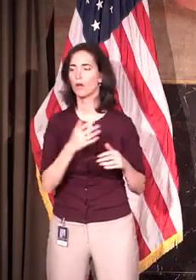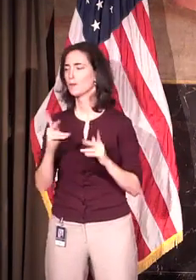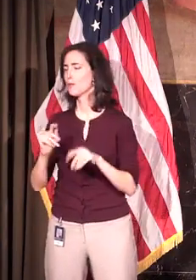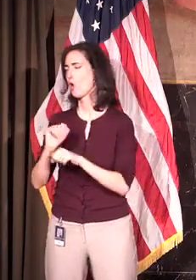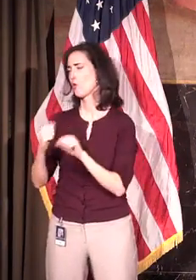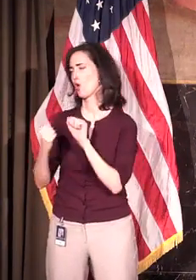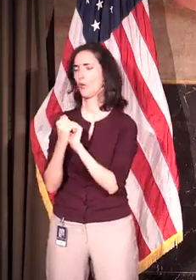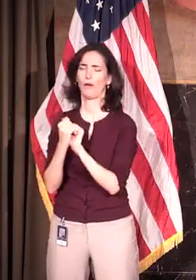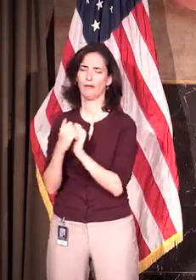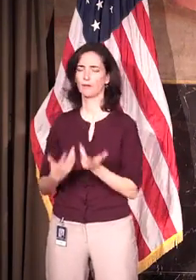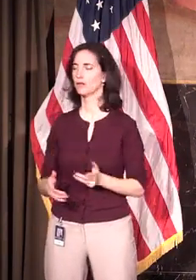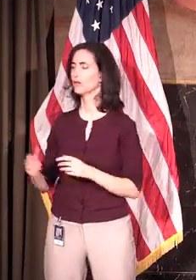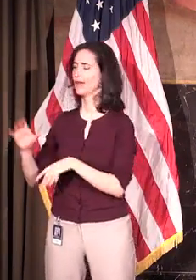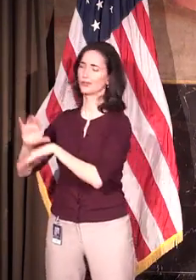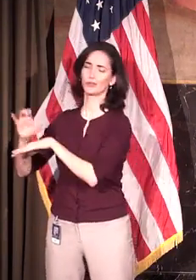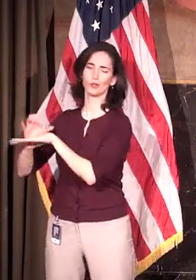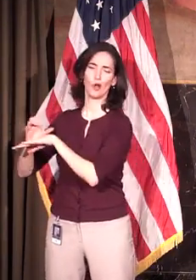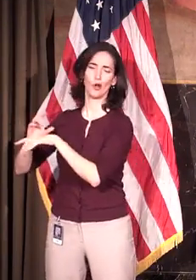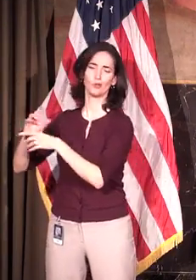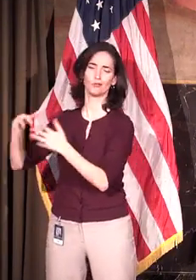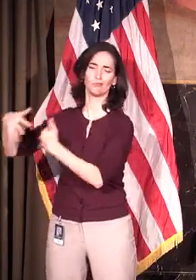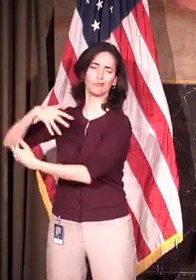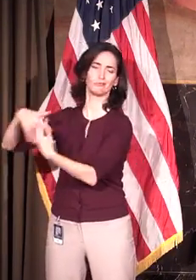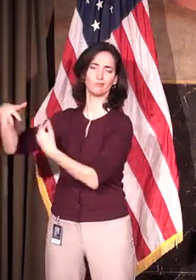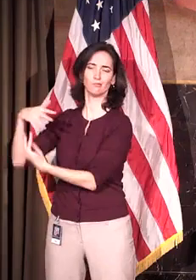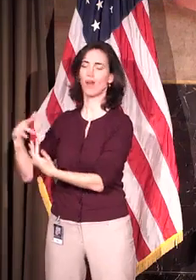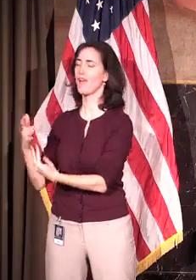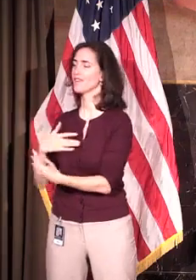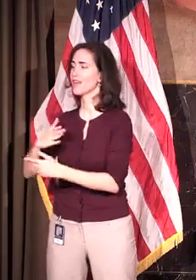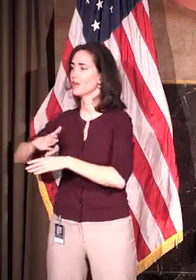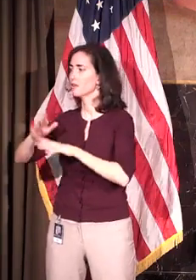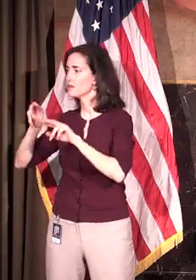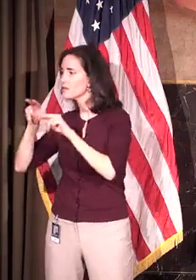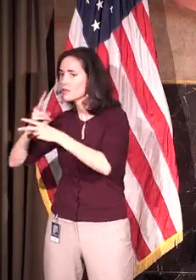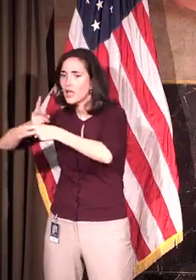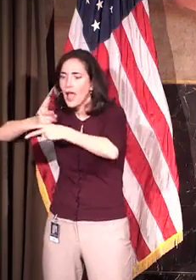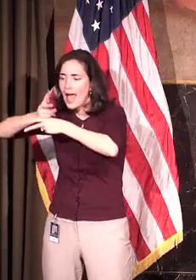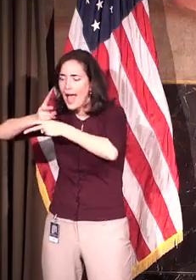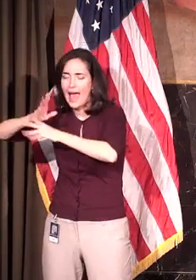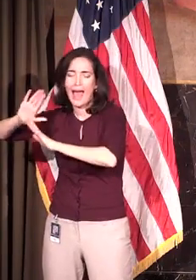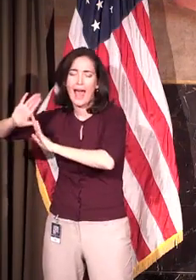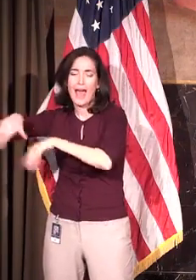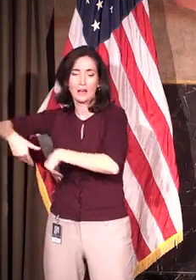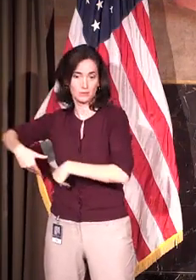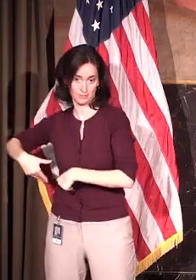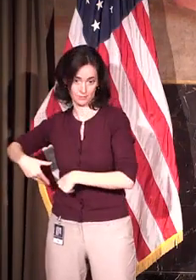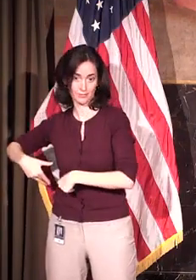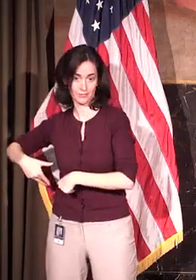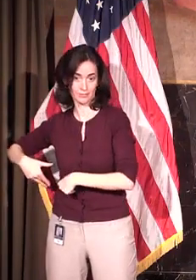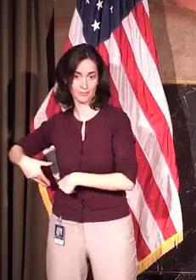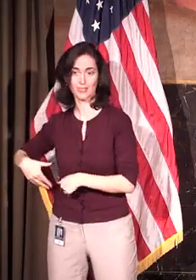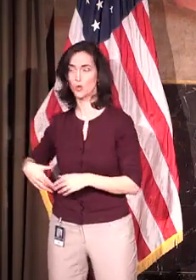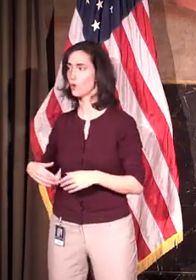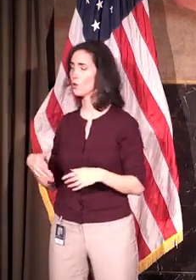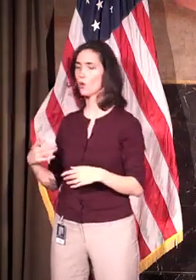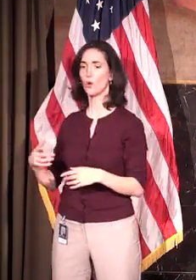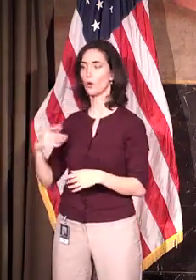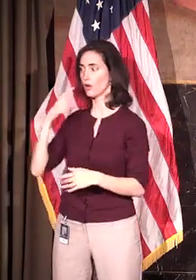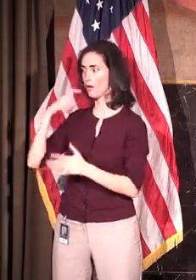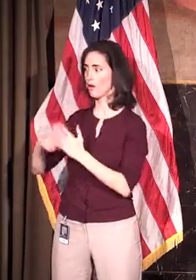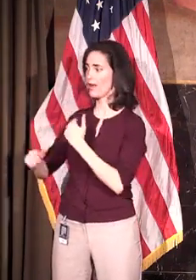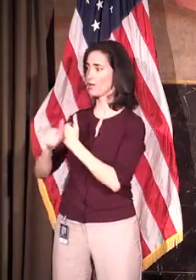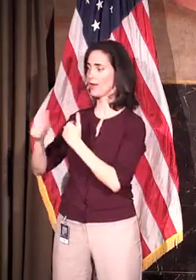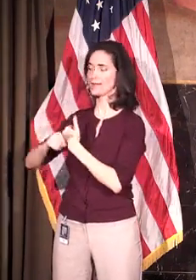coworkers, their church, I think they tend to let their guard down a little bit and not recognize that the risk is just as much in